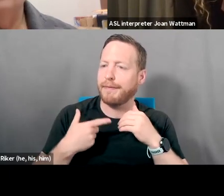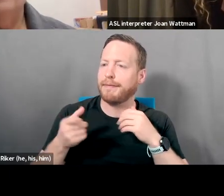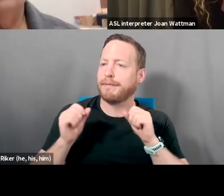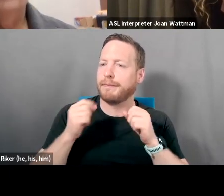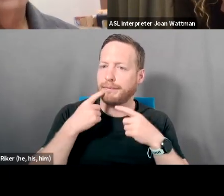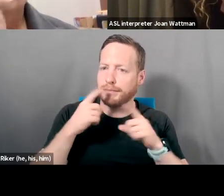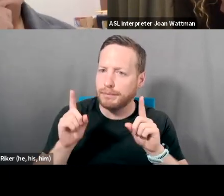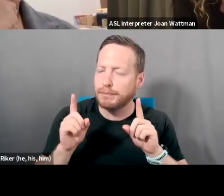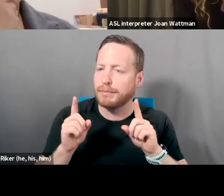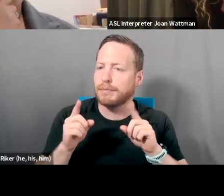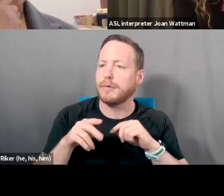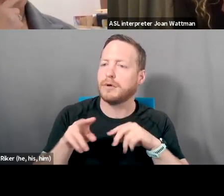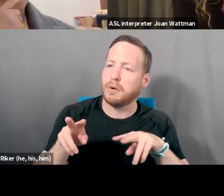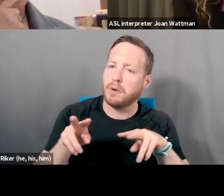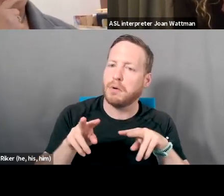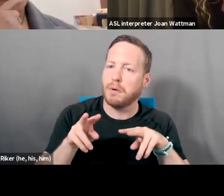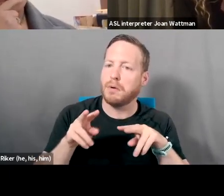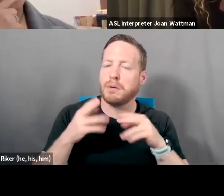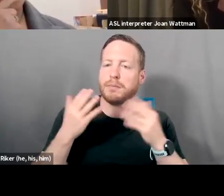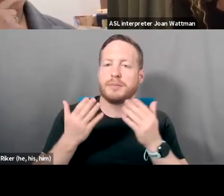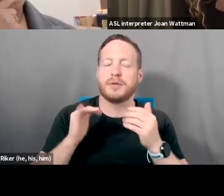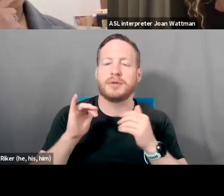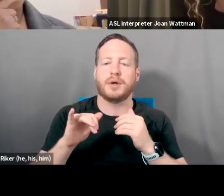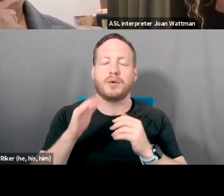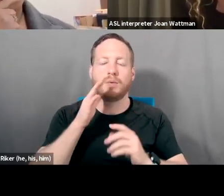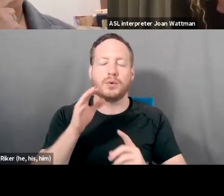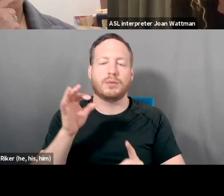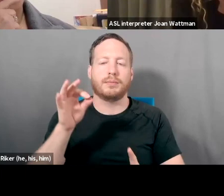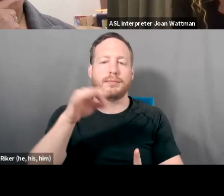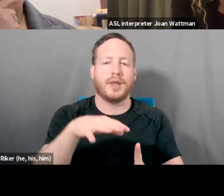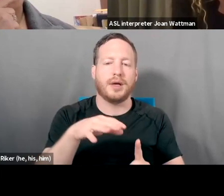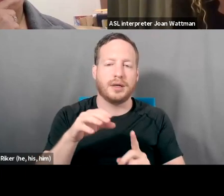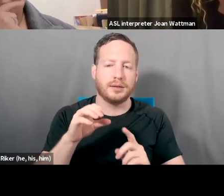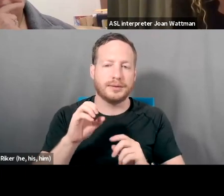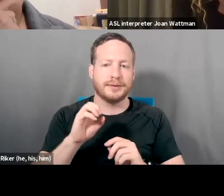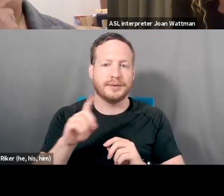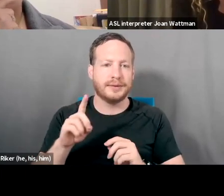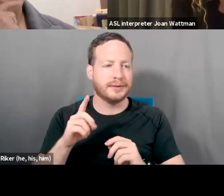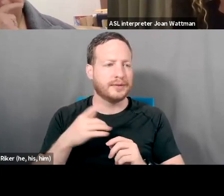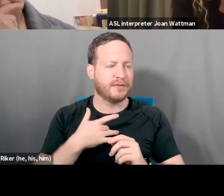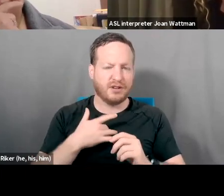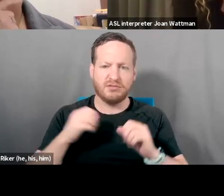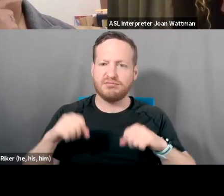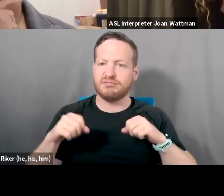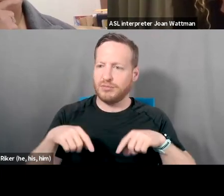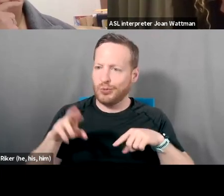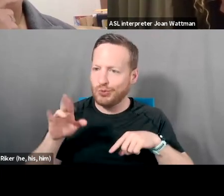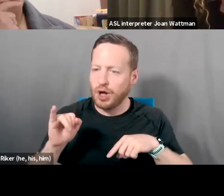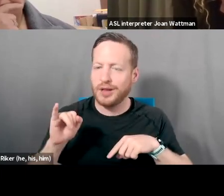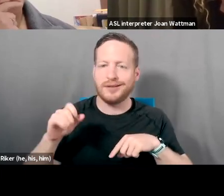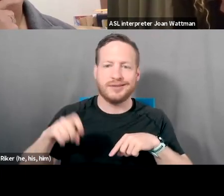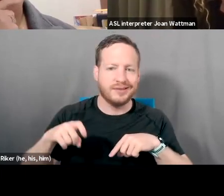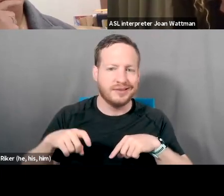And people could start to realize, oh, there's all the states that have succeeded with this. And it could plant a